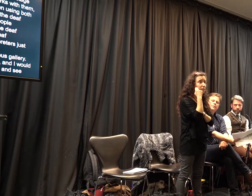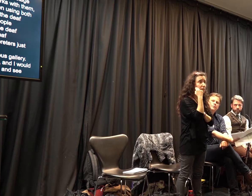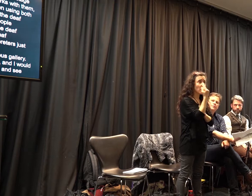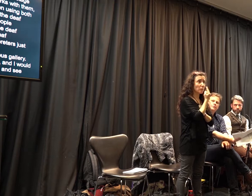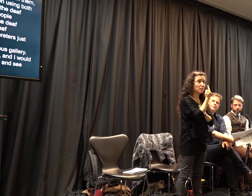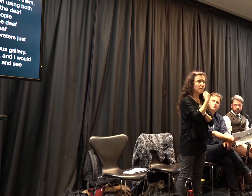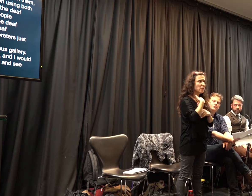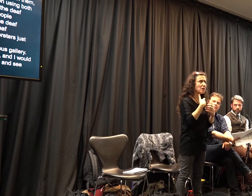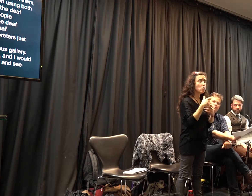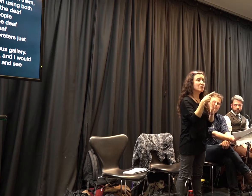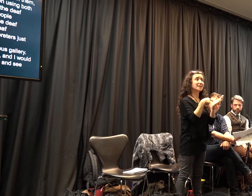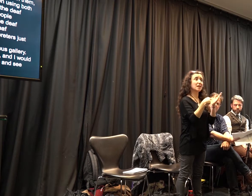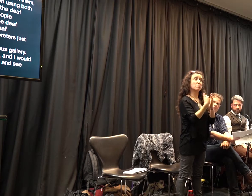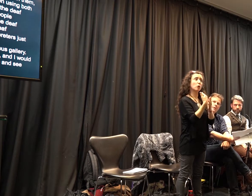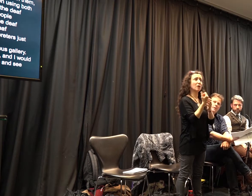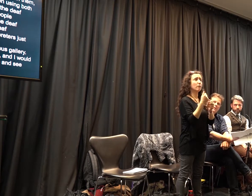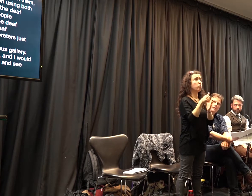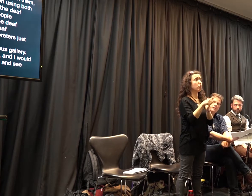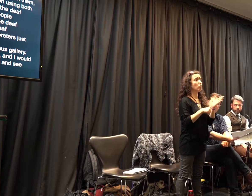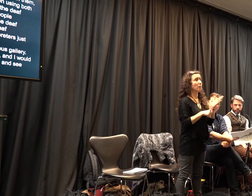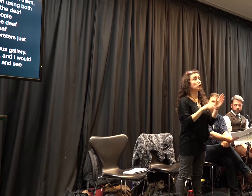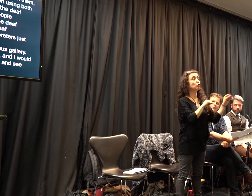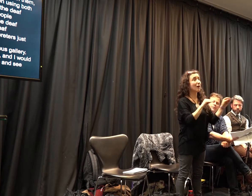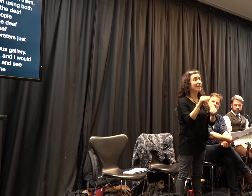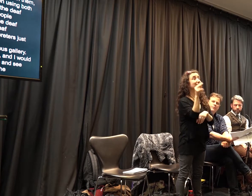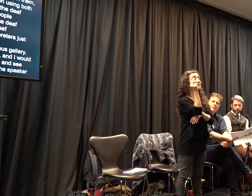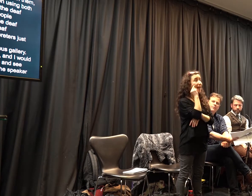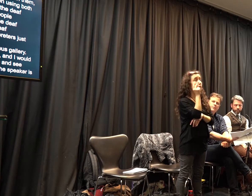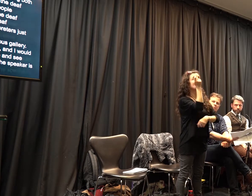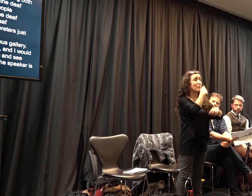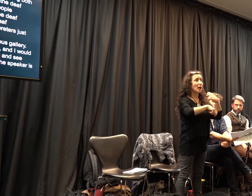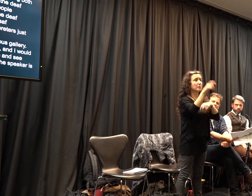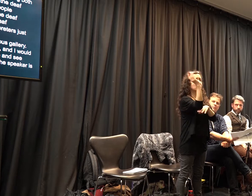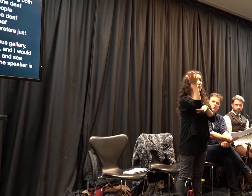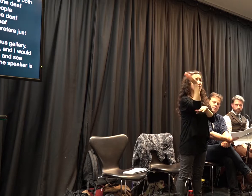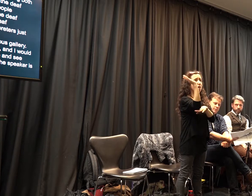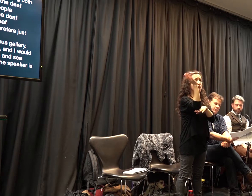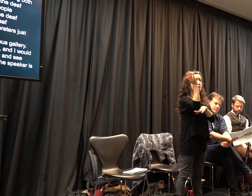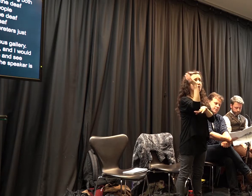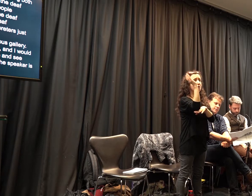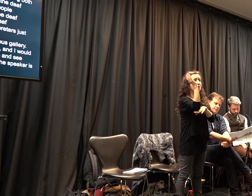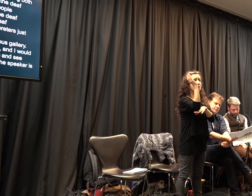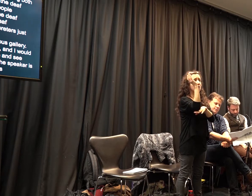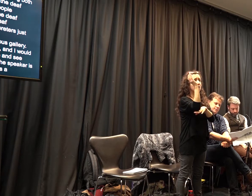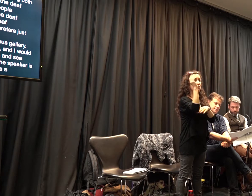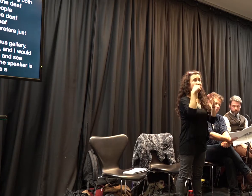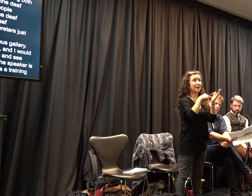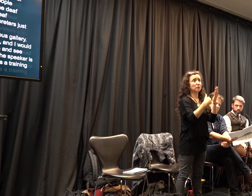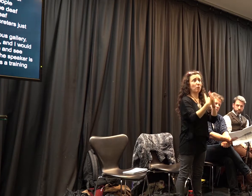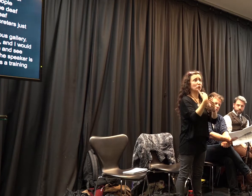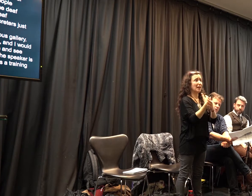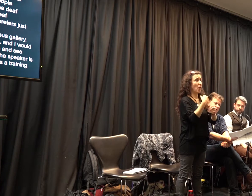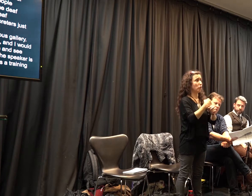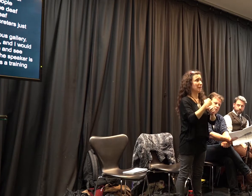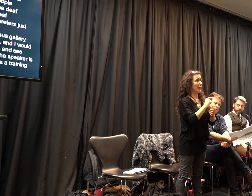the speaker is deaf themselves. The Tate Modern has a training programme for deaf people to train